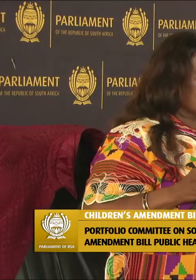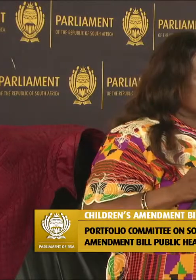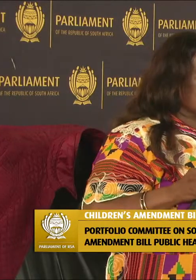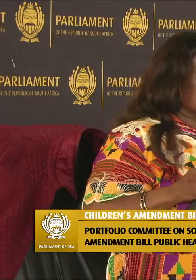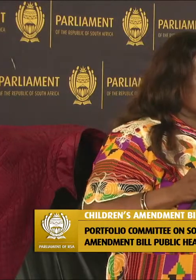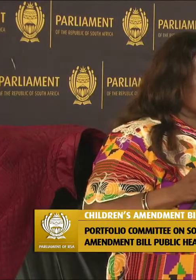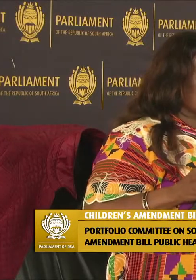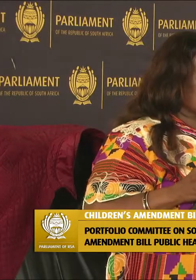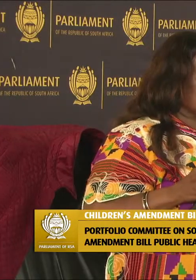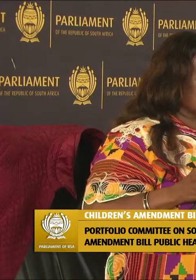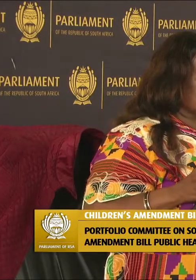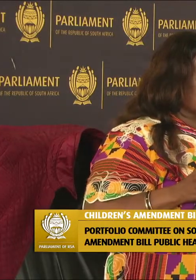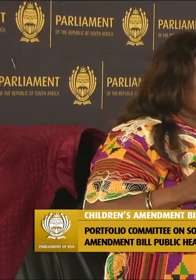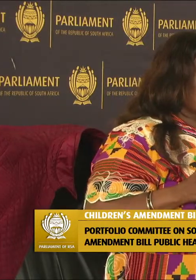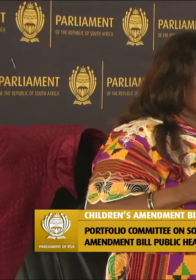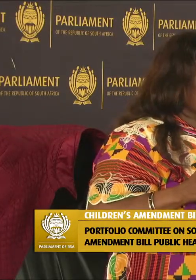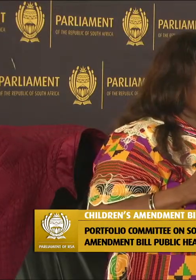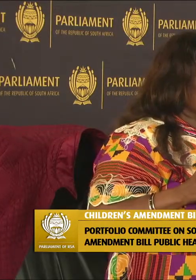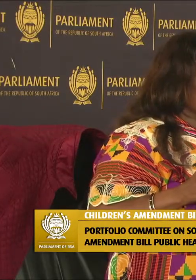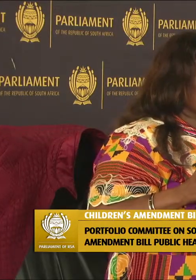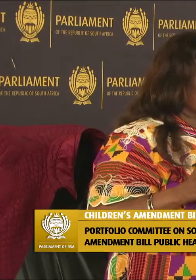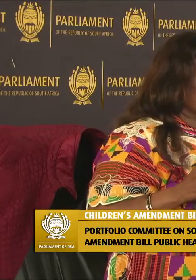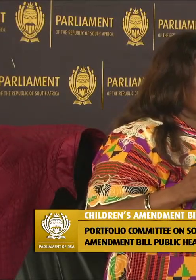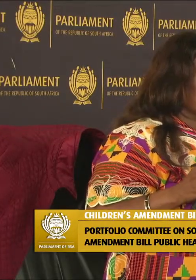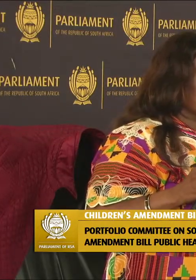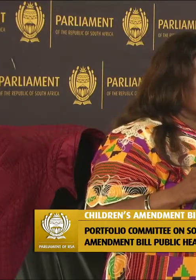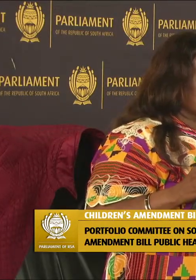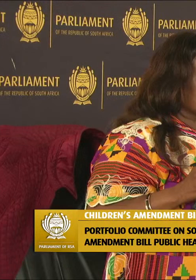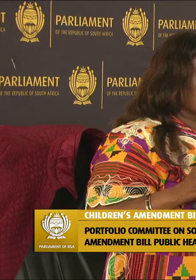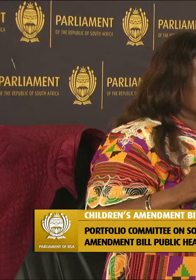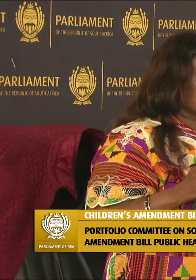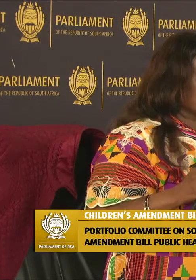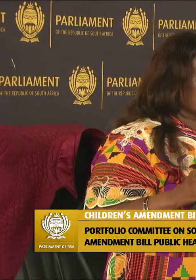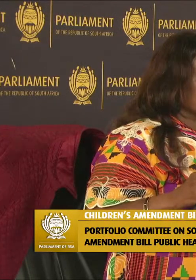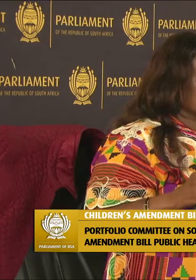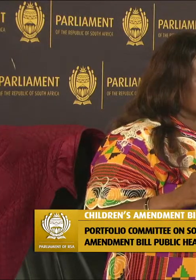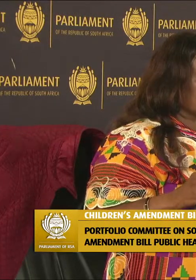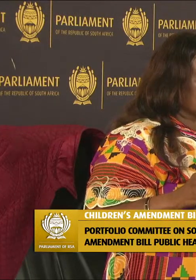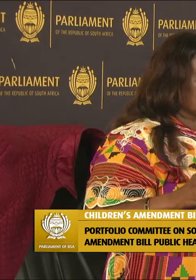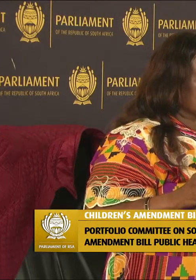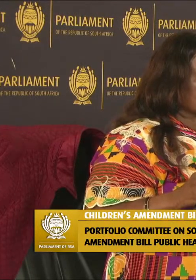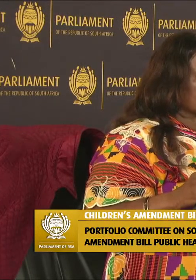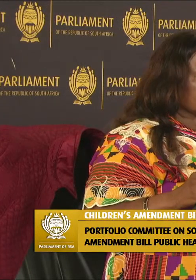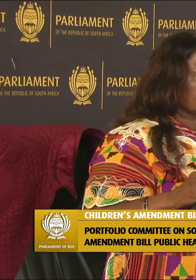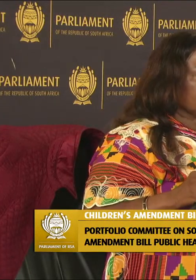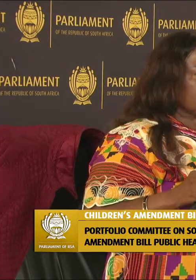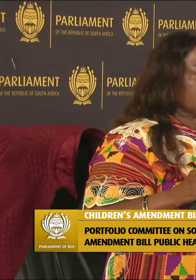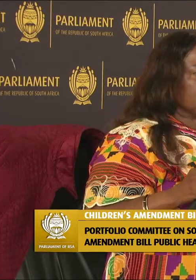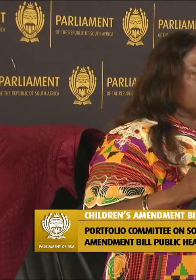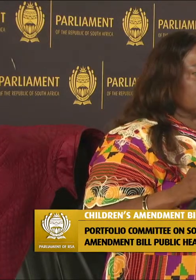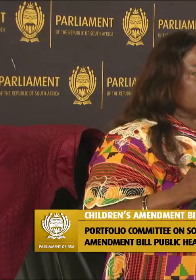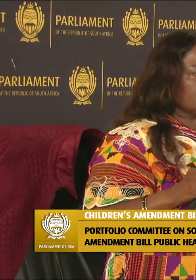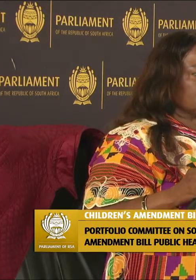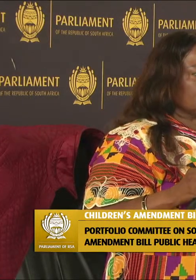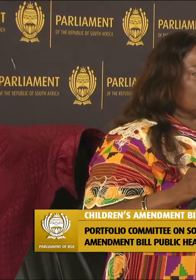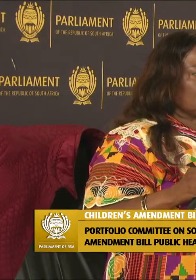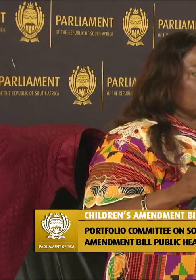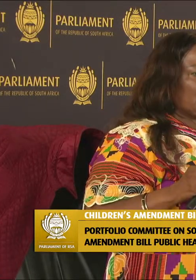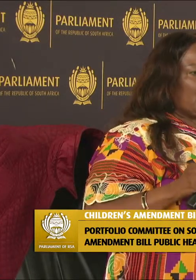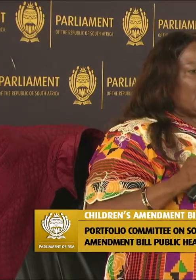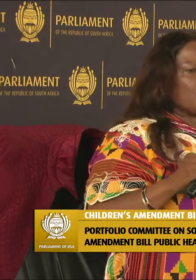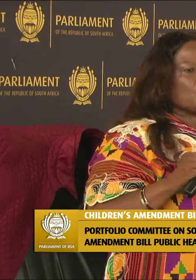can give them a good environment, take them out for Christmas or holidays so that also they can find some